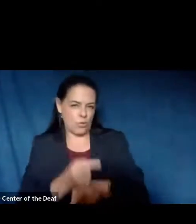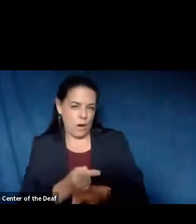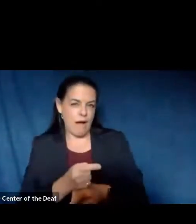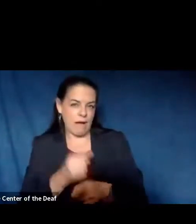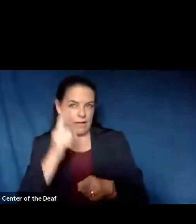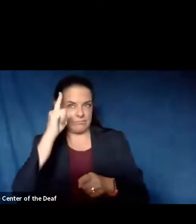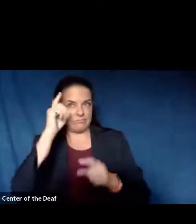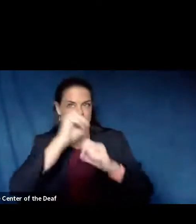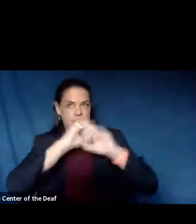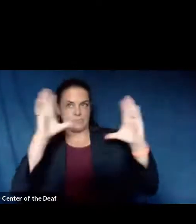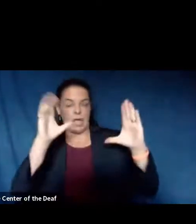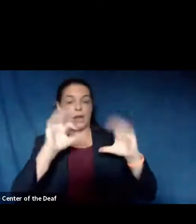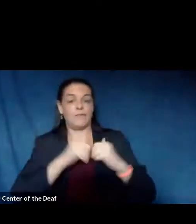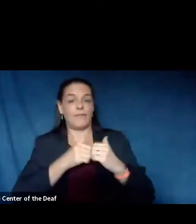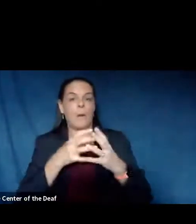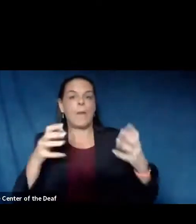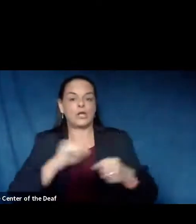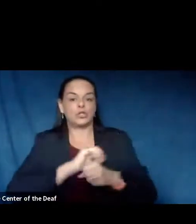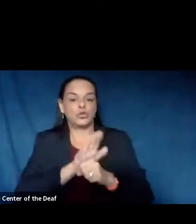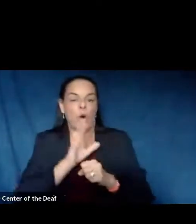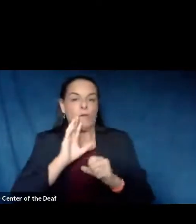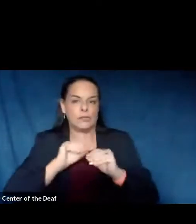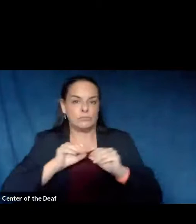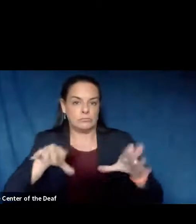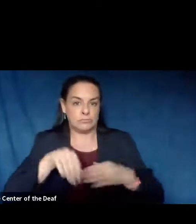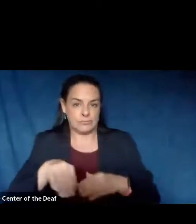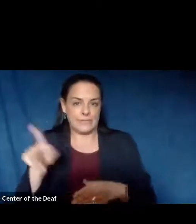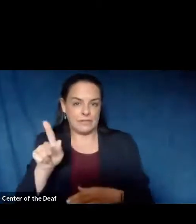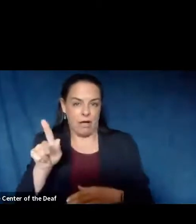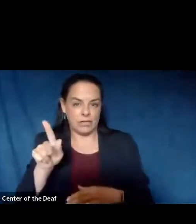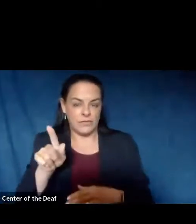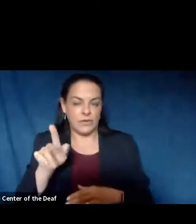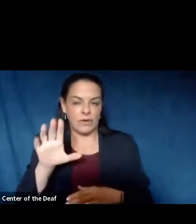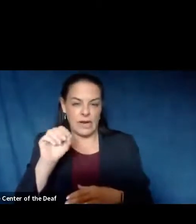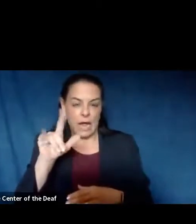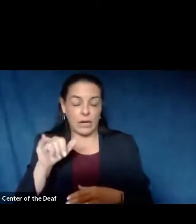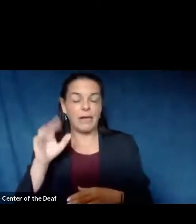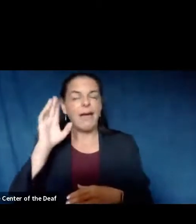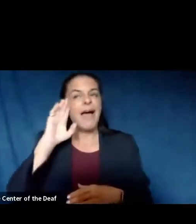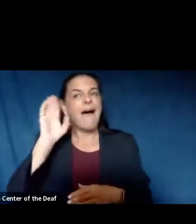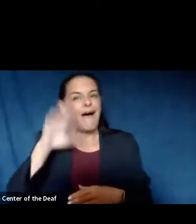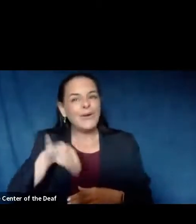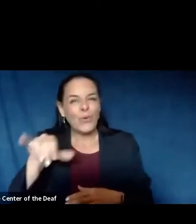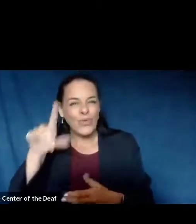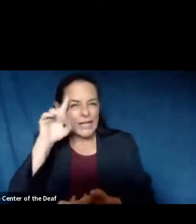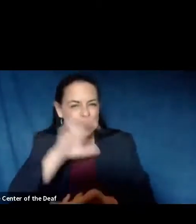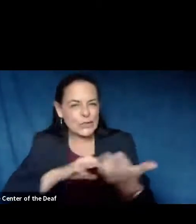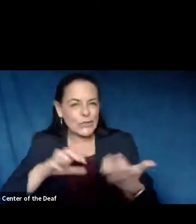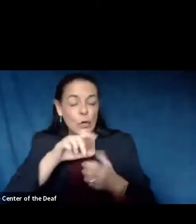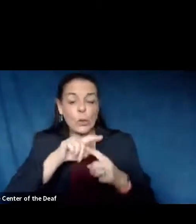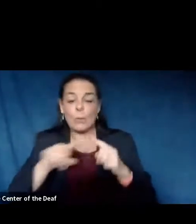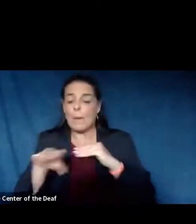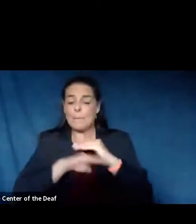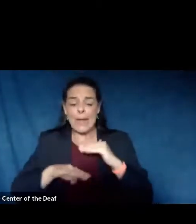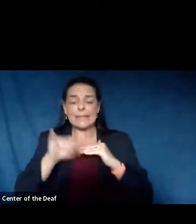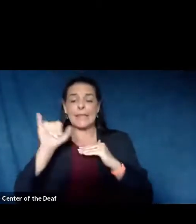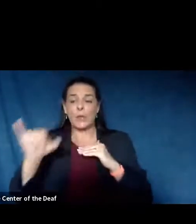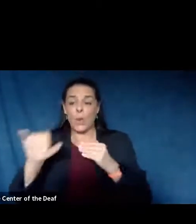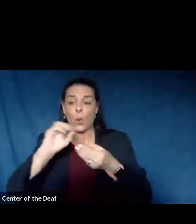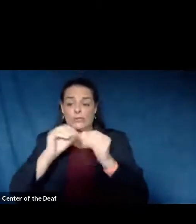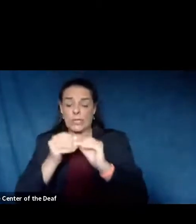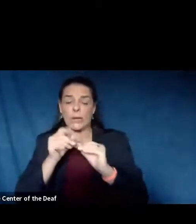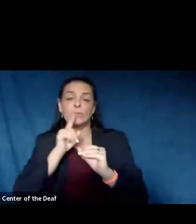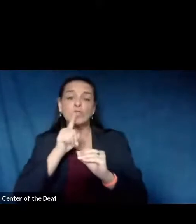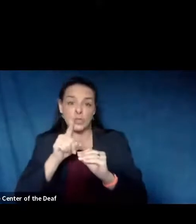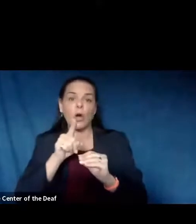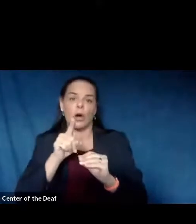burden of disease in our community. We know this is confusing, but the bottom line is our confirmed case numbers are accurate and haven't